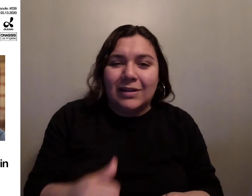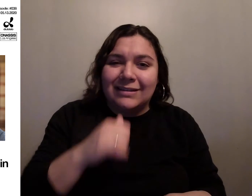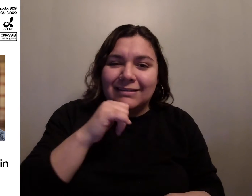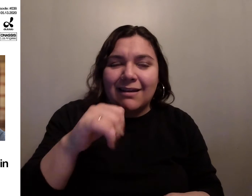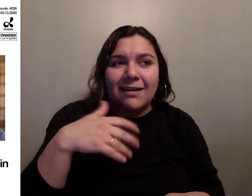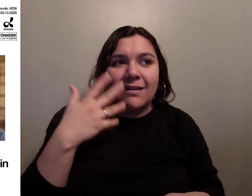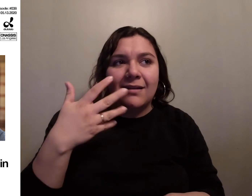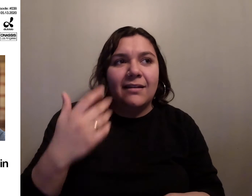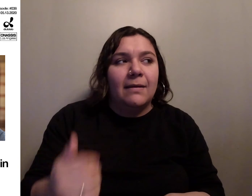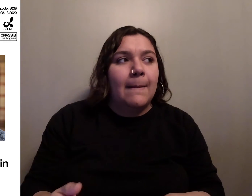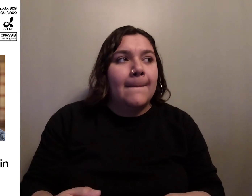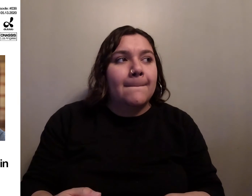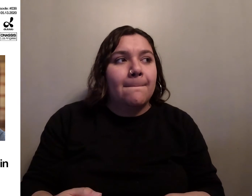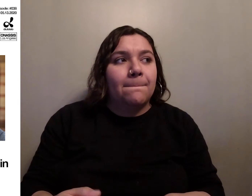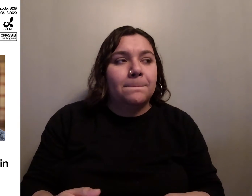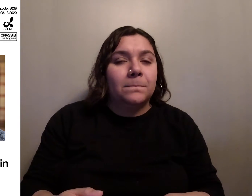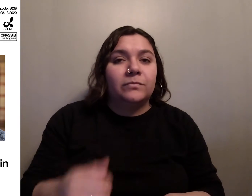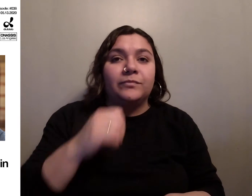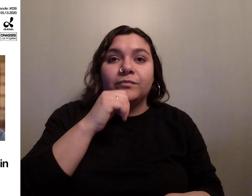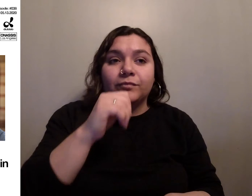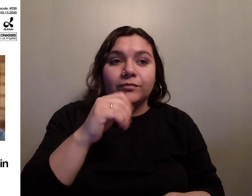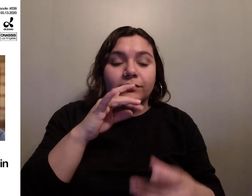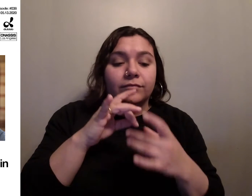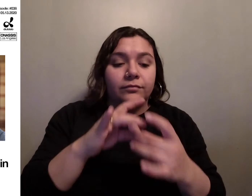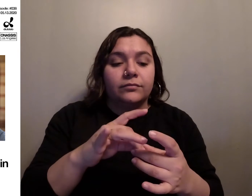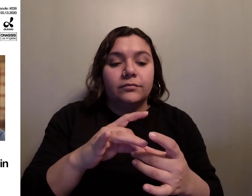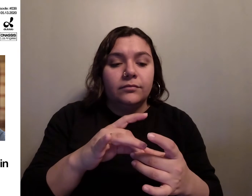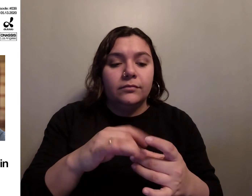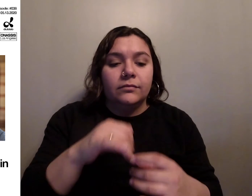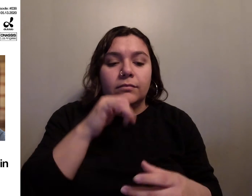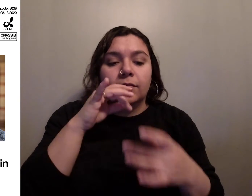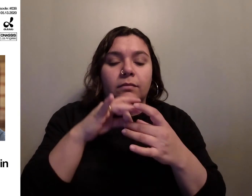let's keep this work in motion. It's not